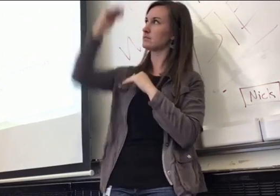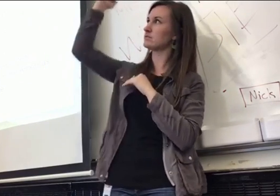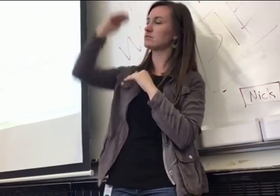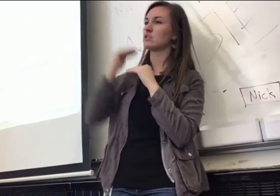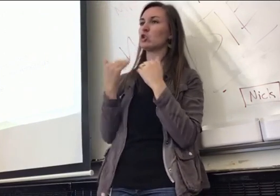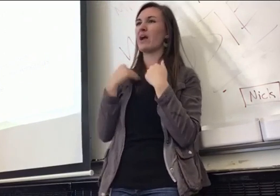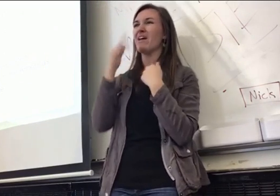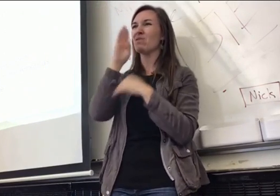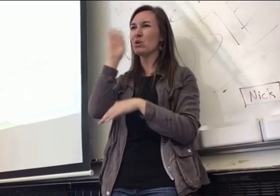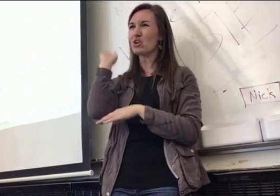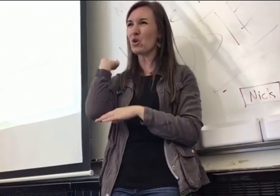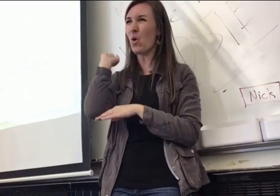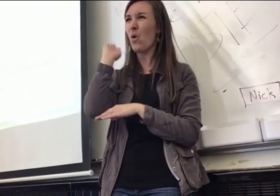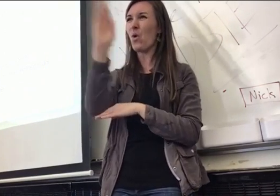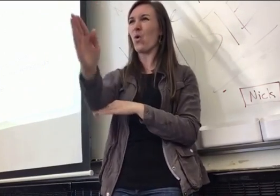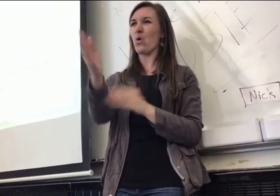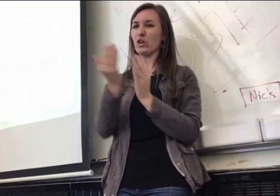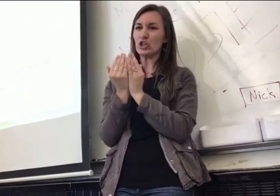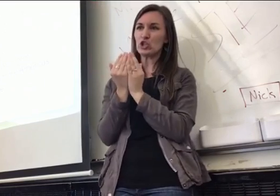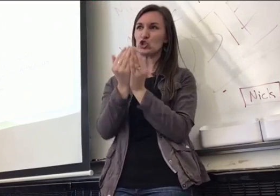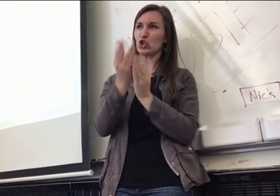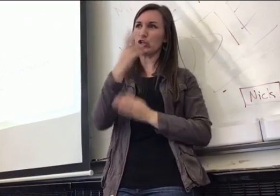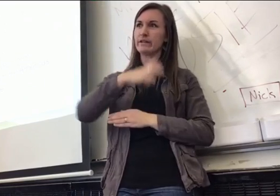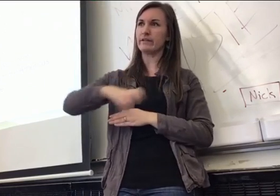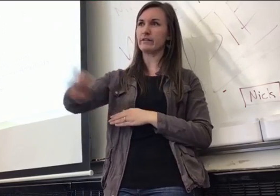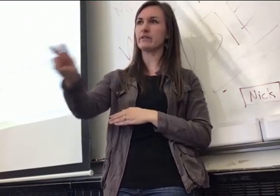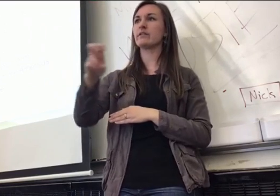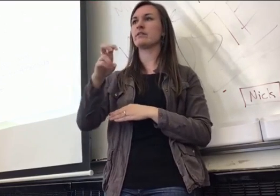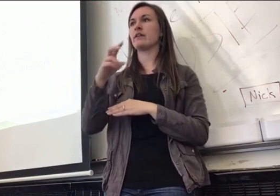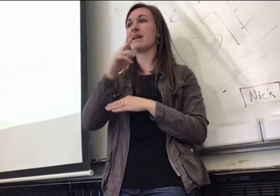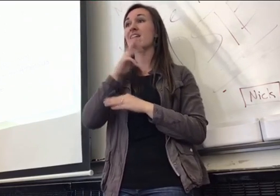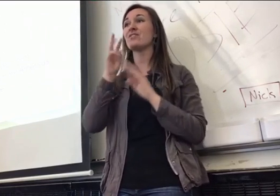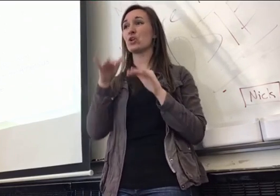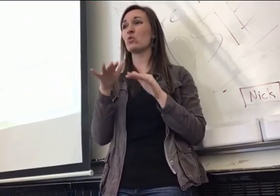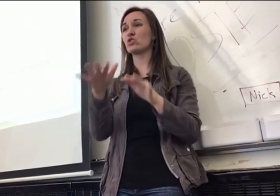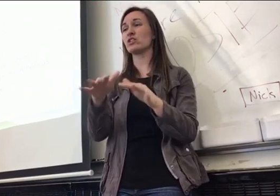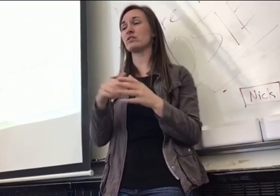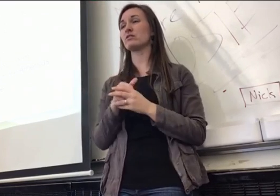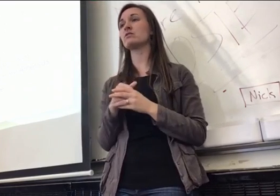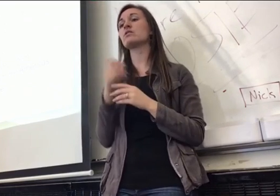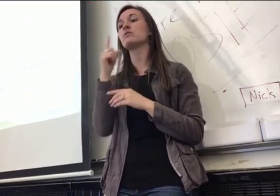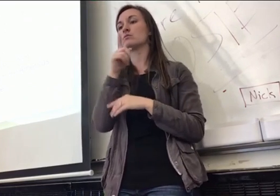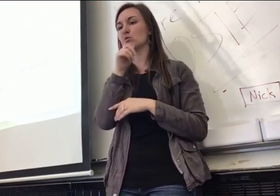entire journey across the Atlantic Ocean. Now, if you want to know, by the way,